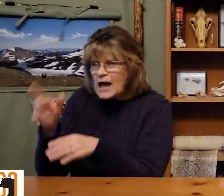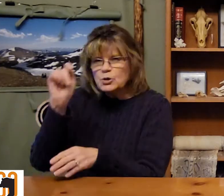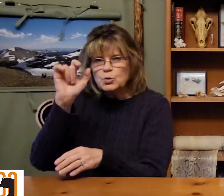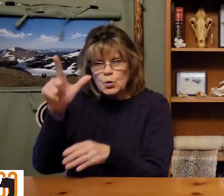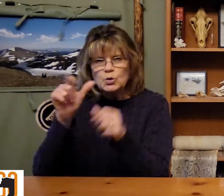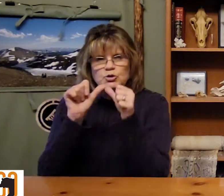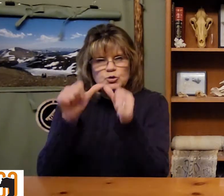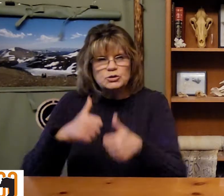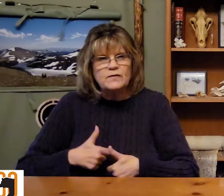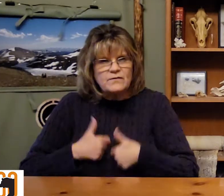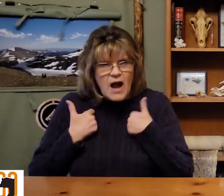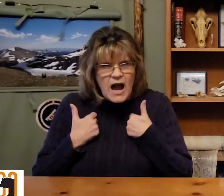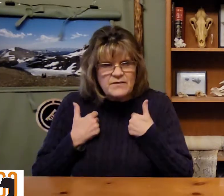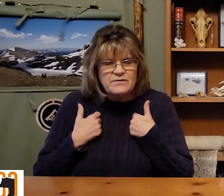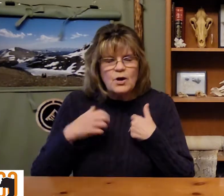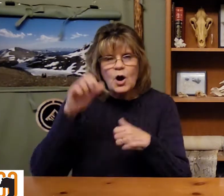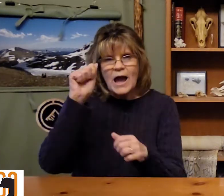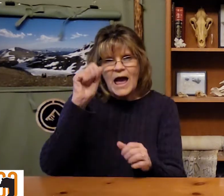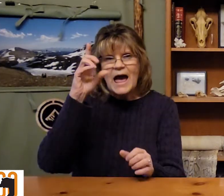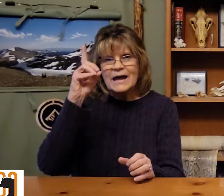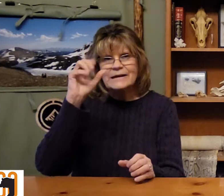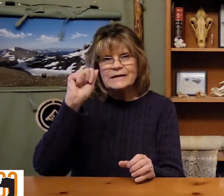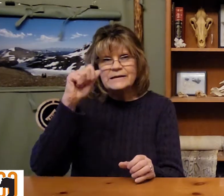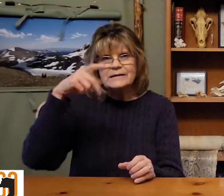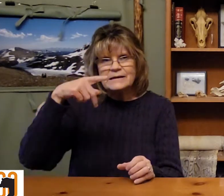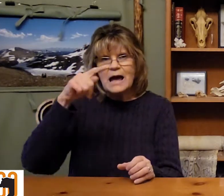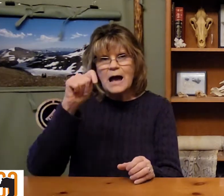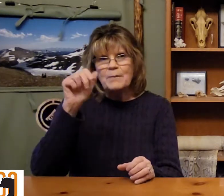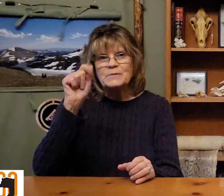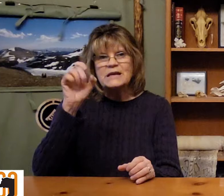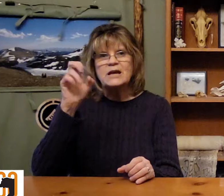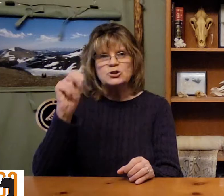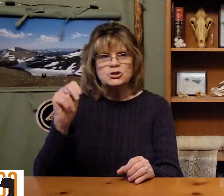survival or adaptations.